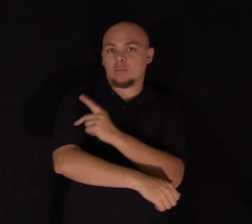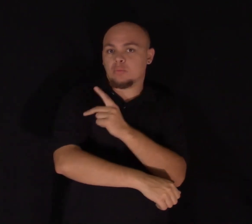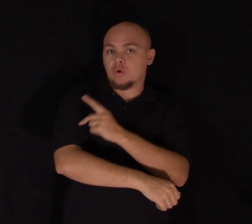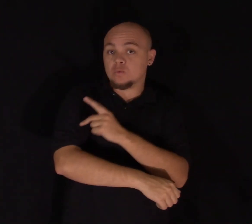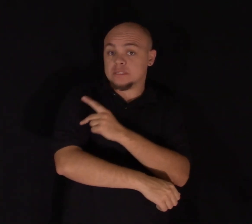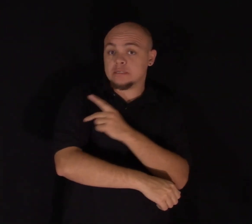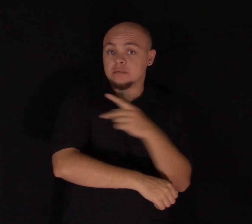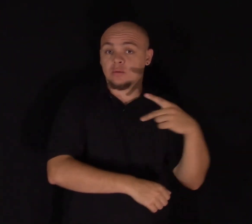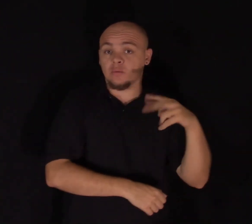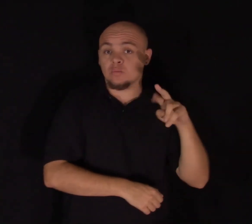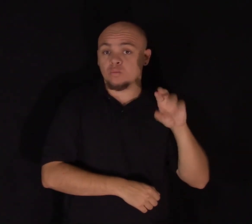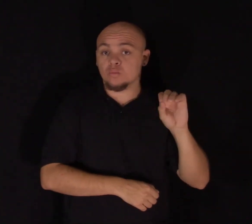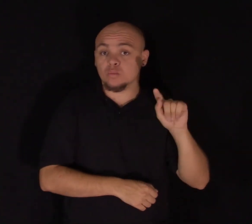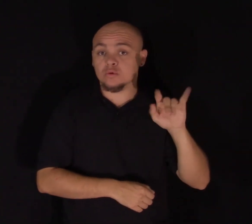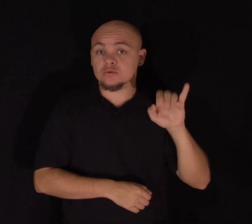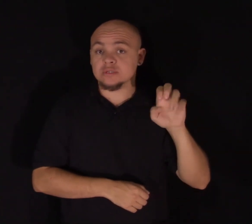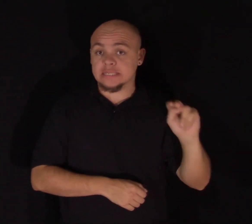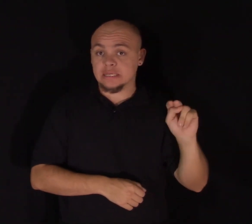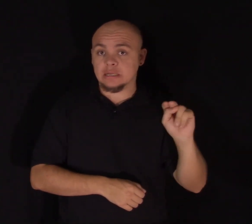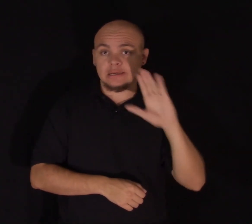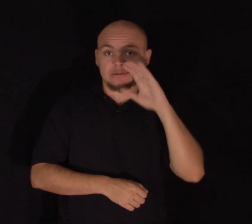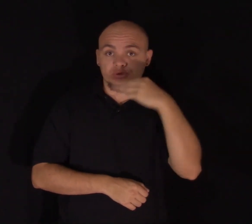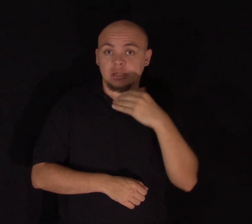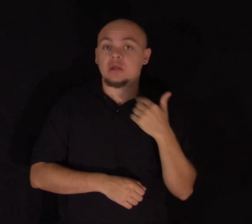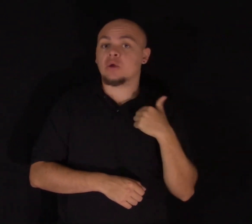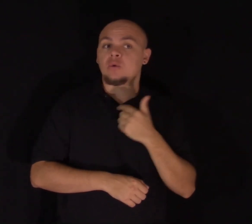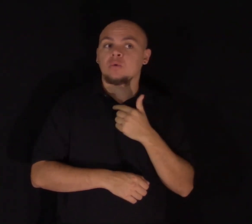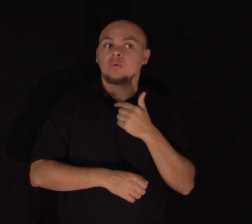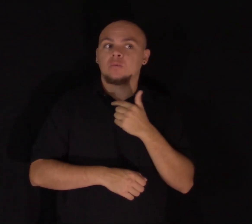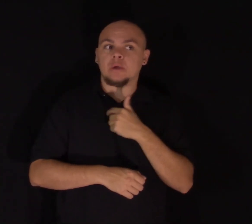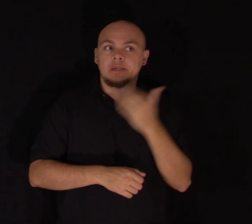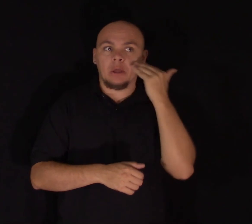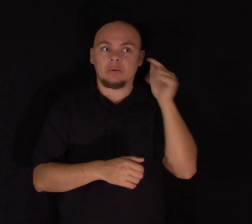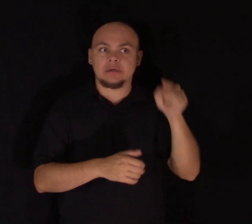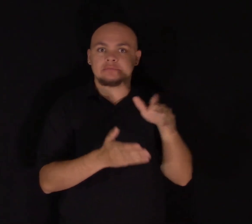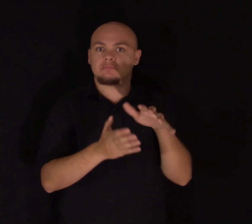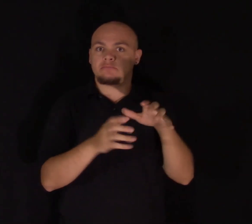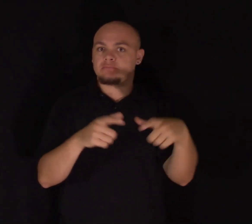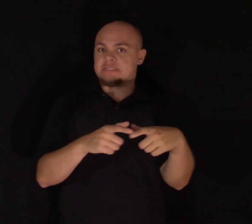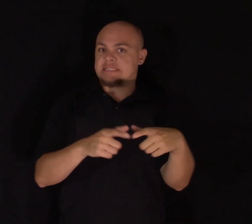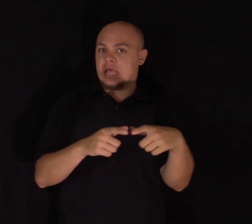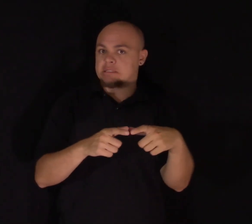that is abnormal that weakens the structure of cells.